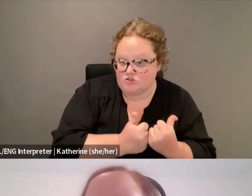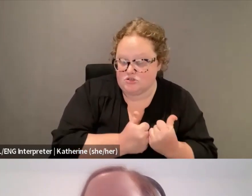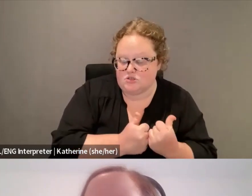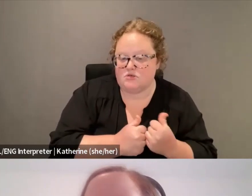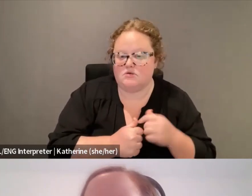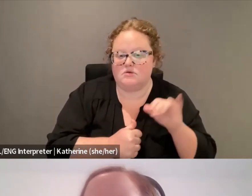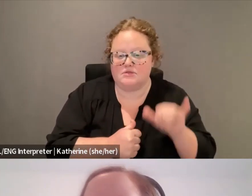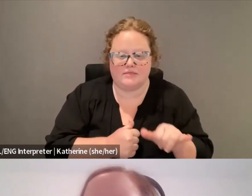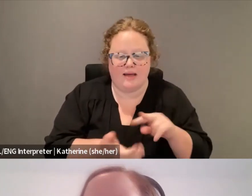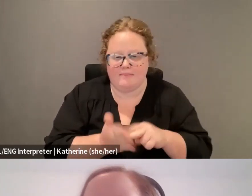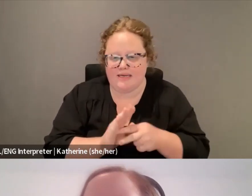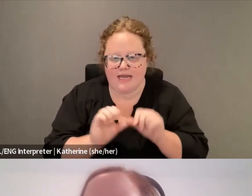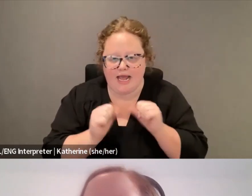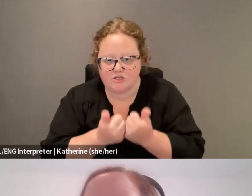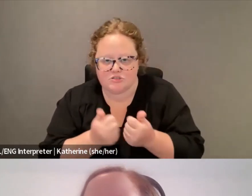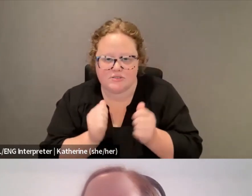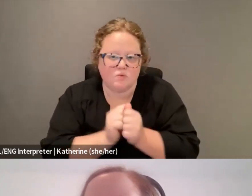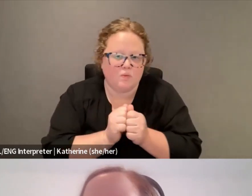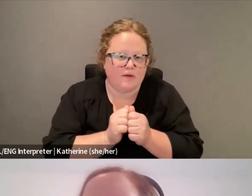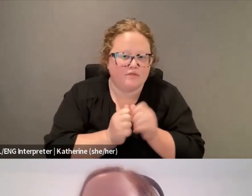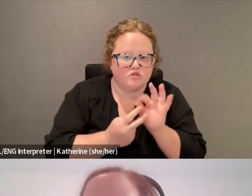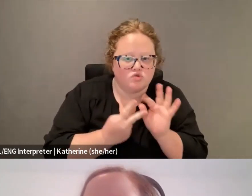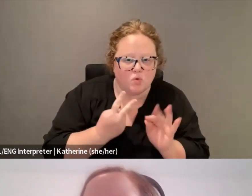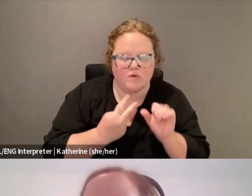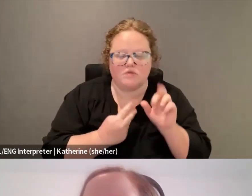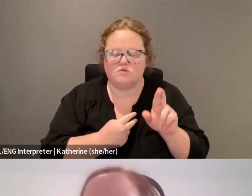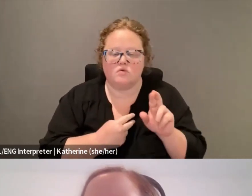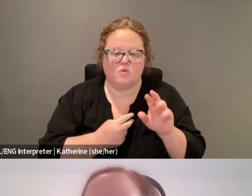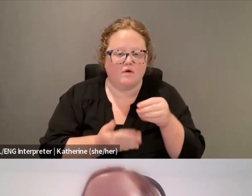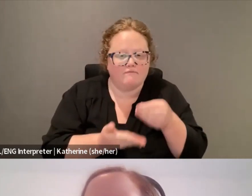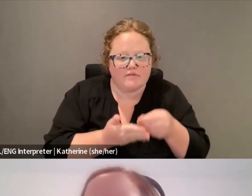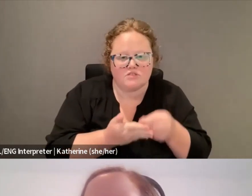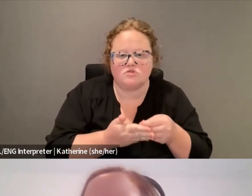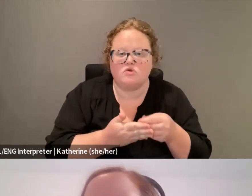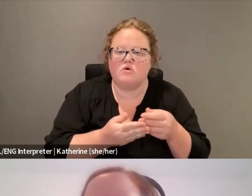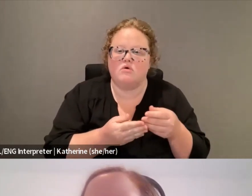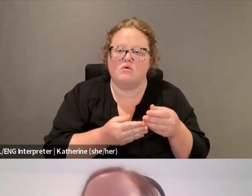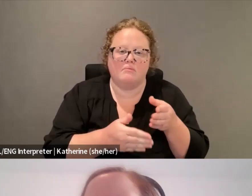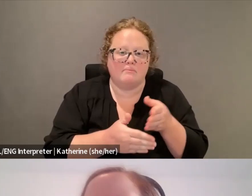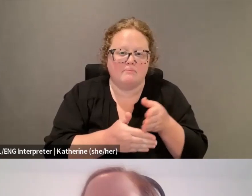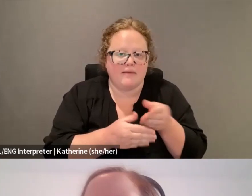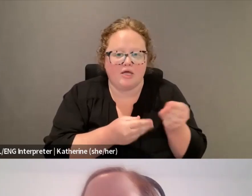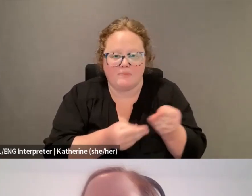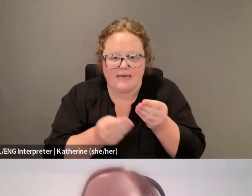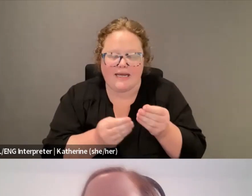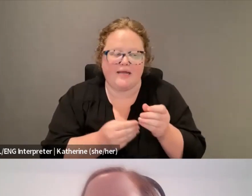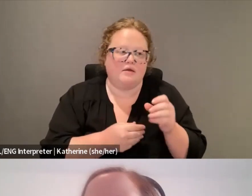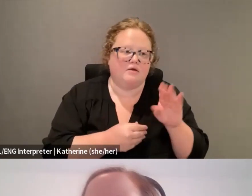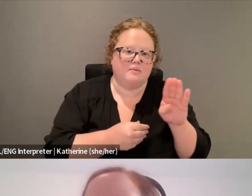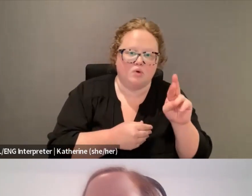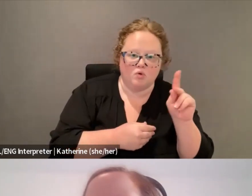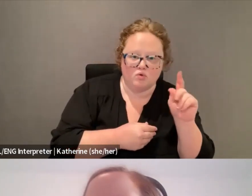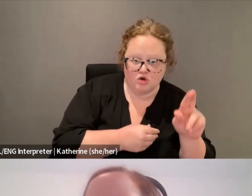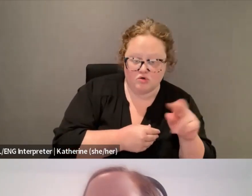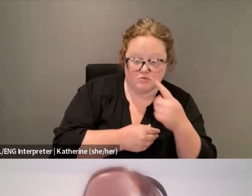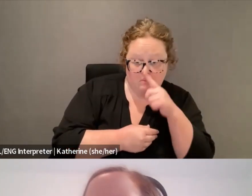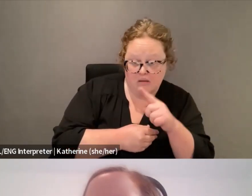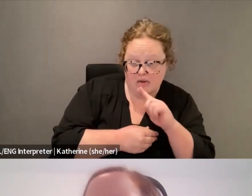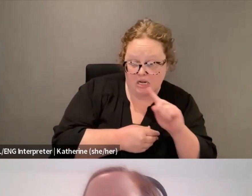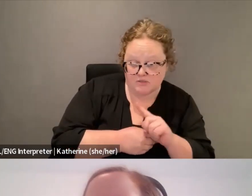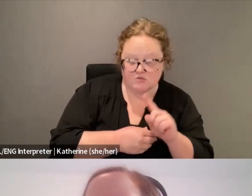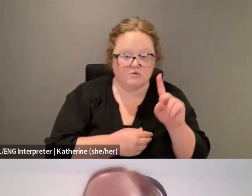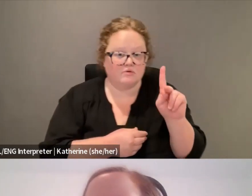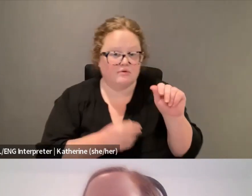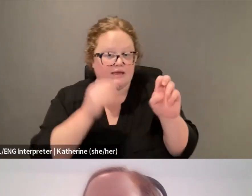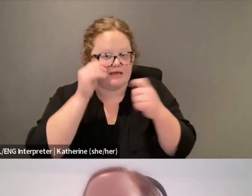with choice or fiscal intermediary or broker. So can you speak to that? Yeah, I would agree. Choice is